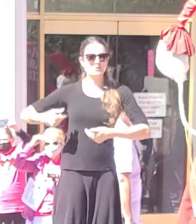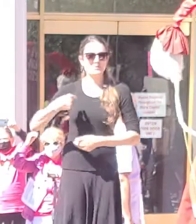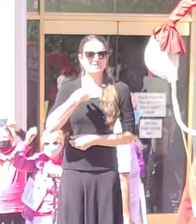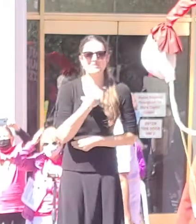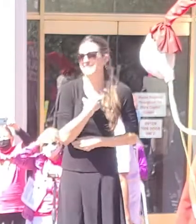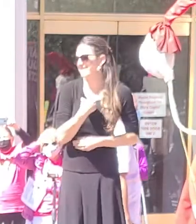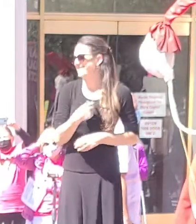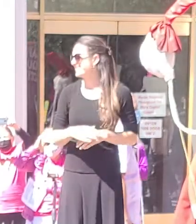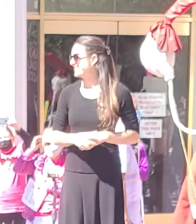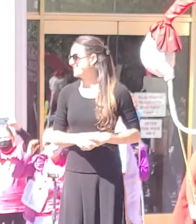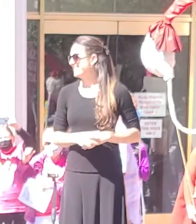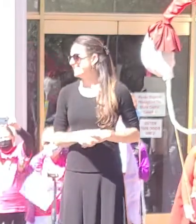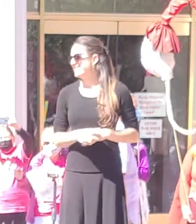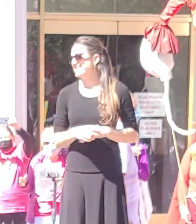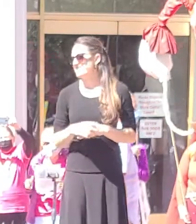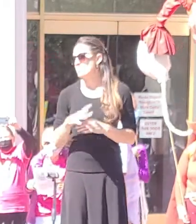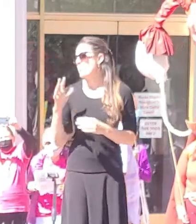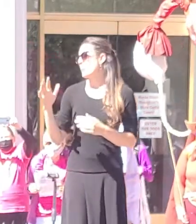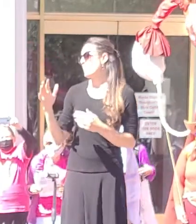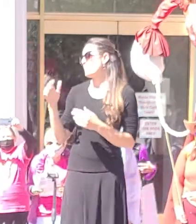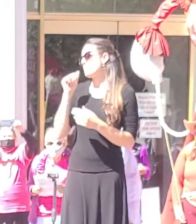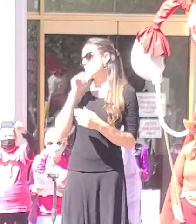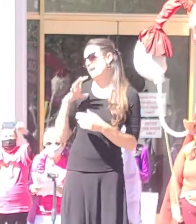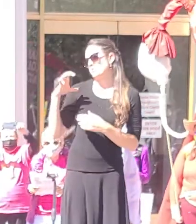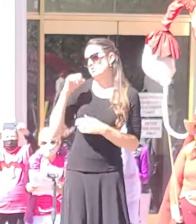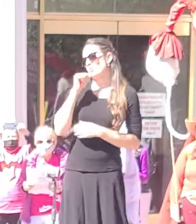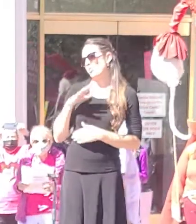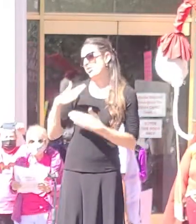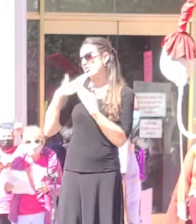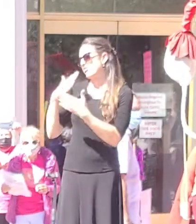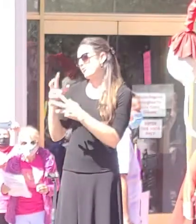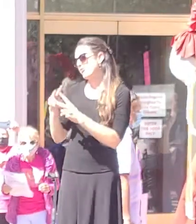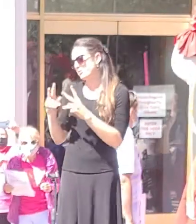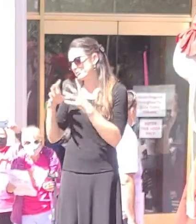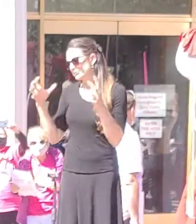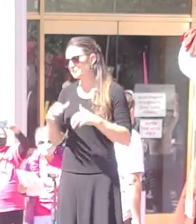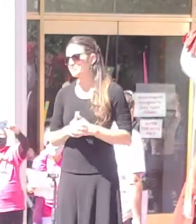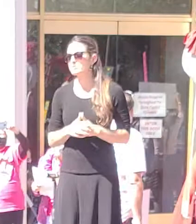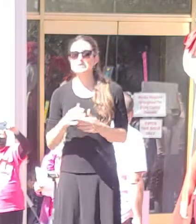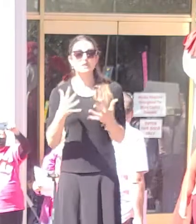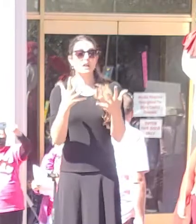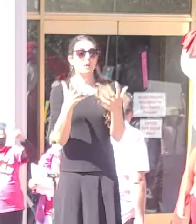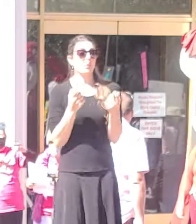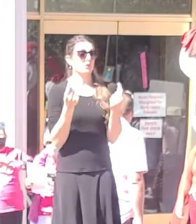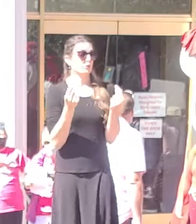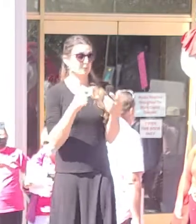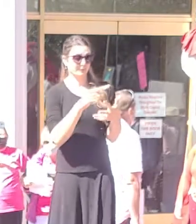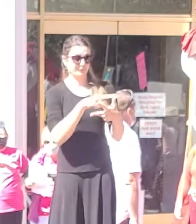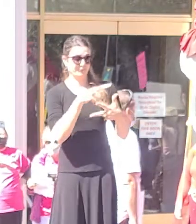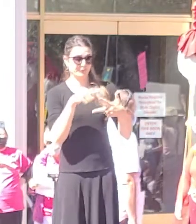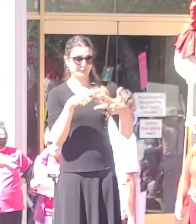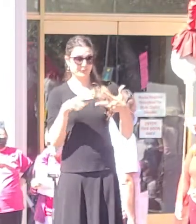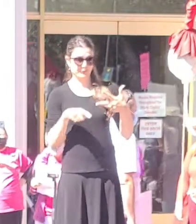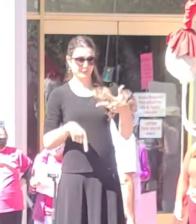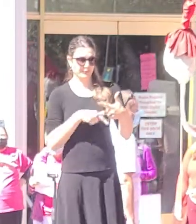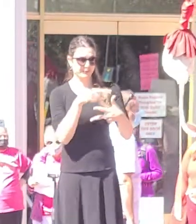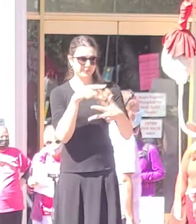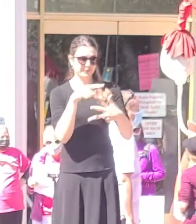Madam Chairwoman, thank you very much. So I want to do three things. One,